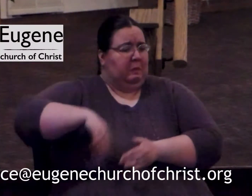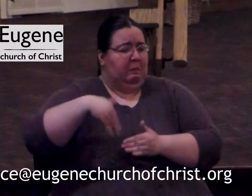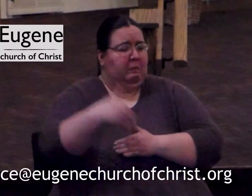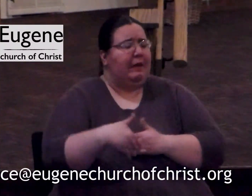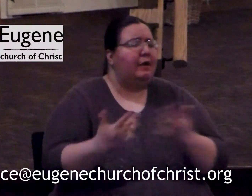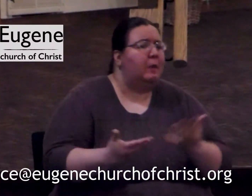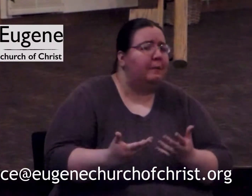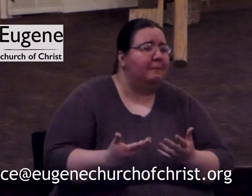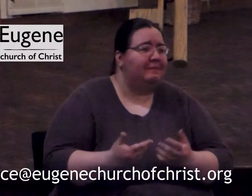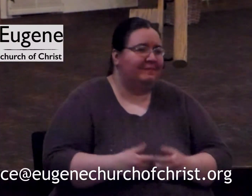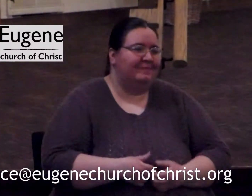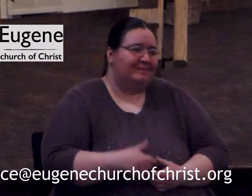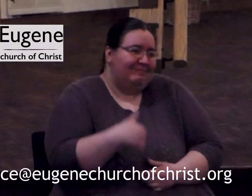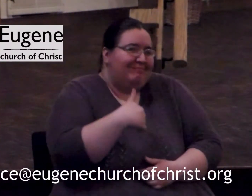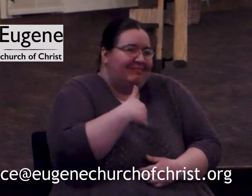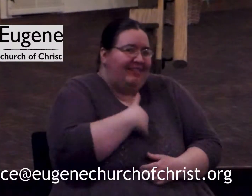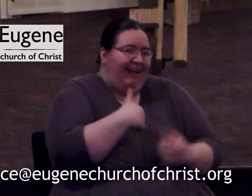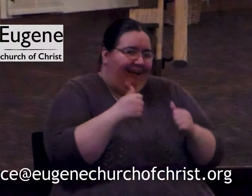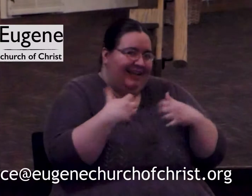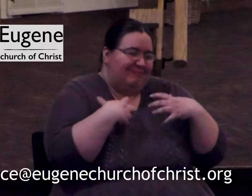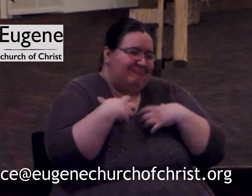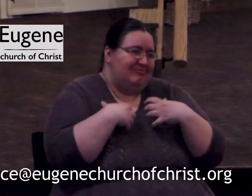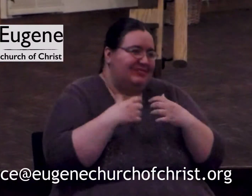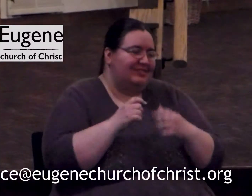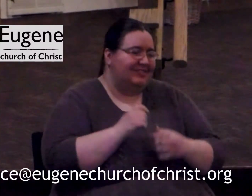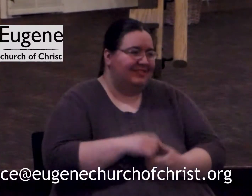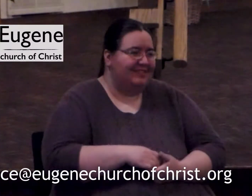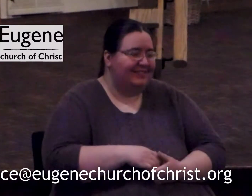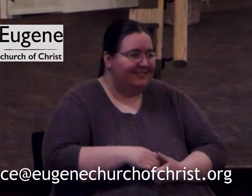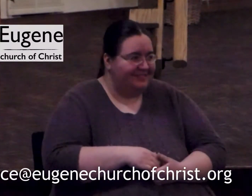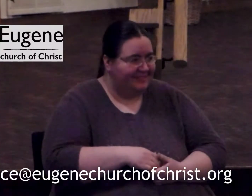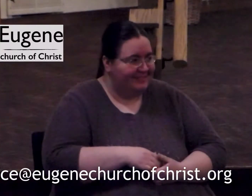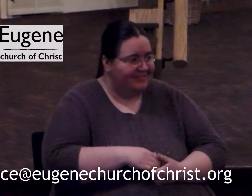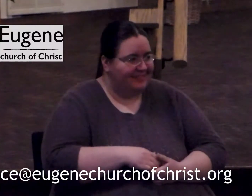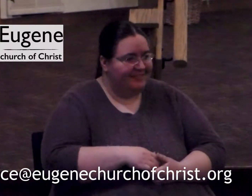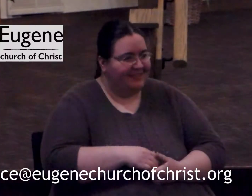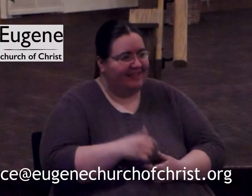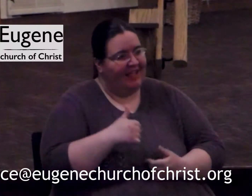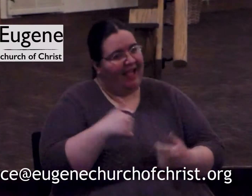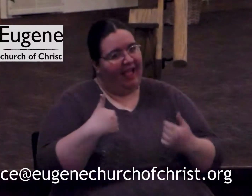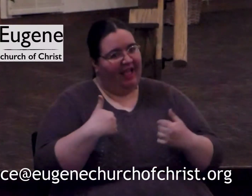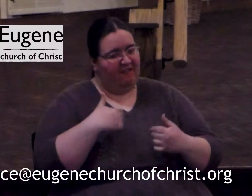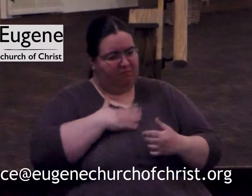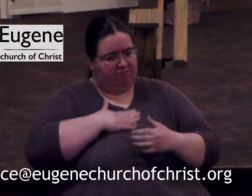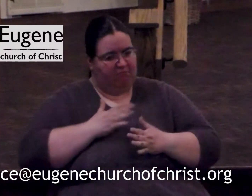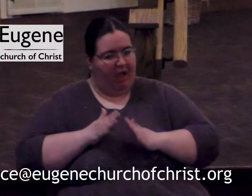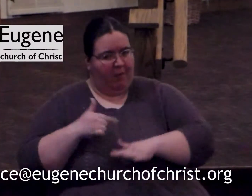grumble too. I have a way I like things. I have a way I don't like things.